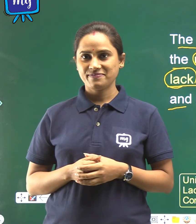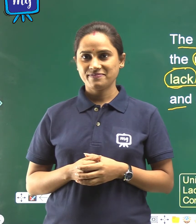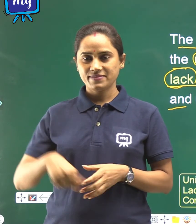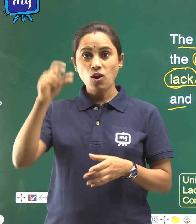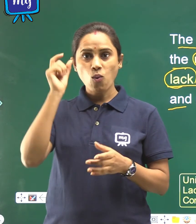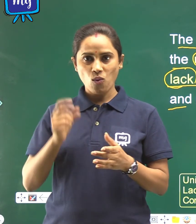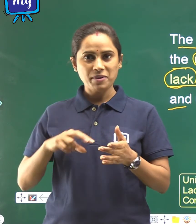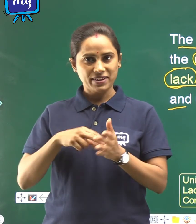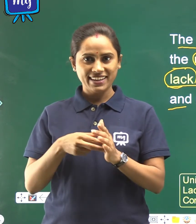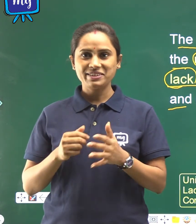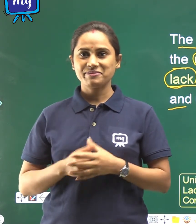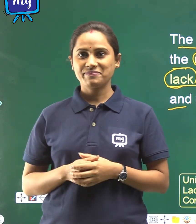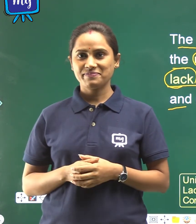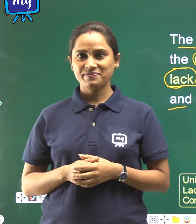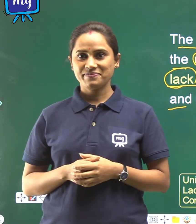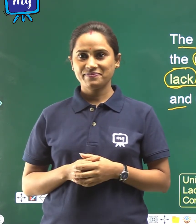Word meaning